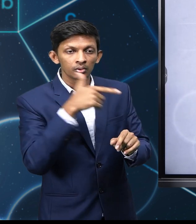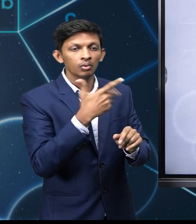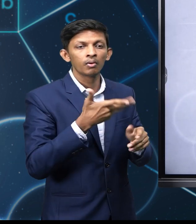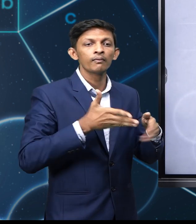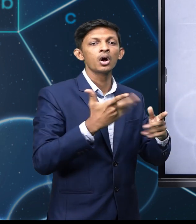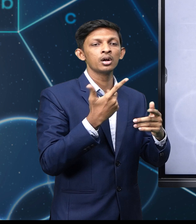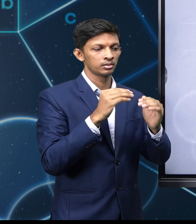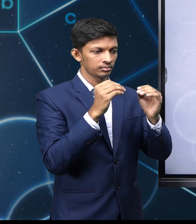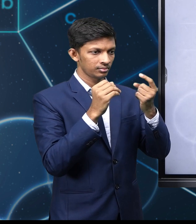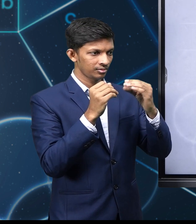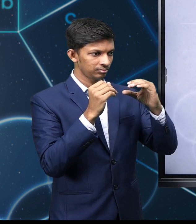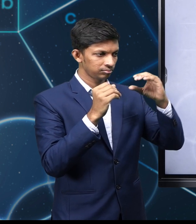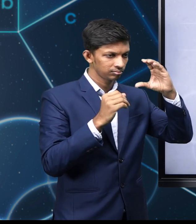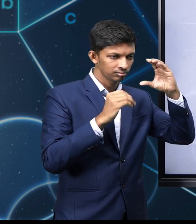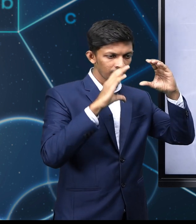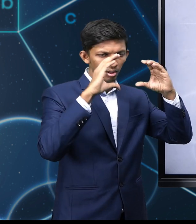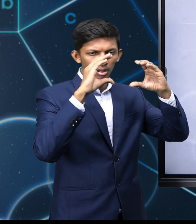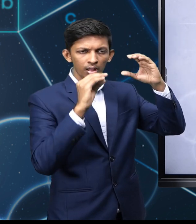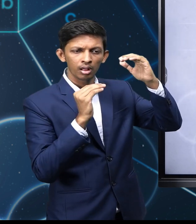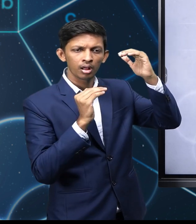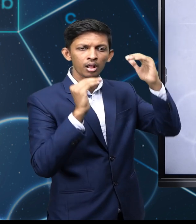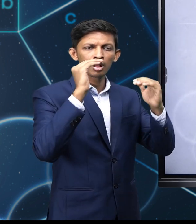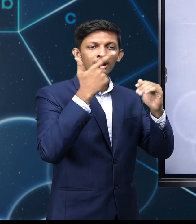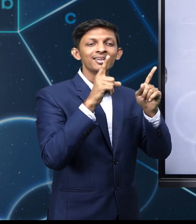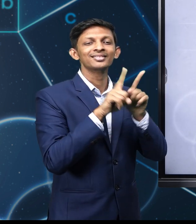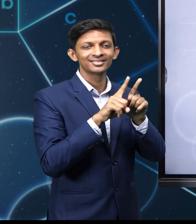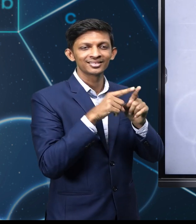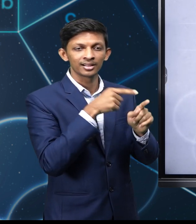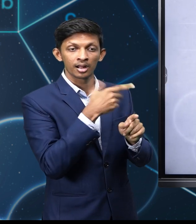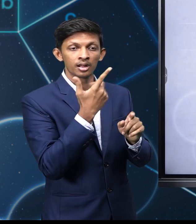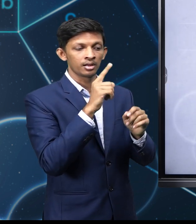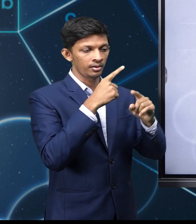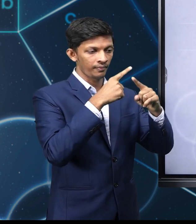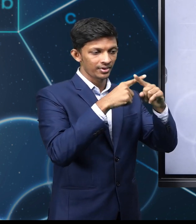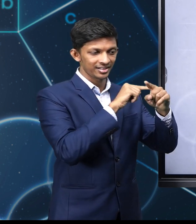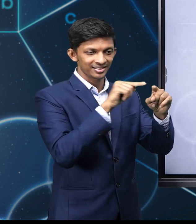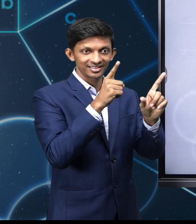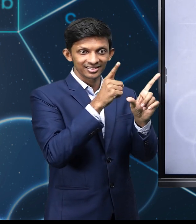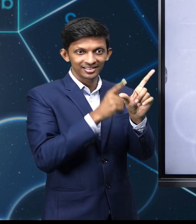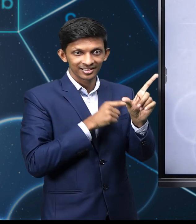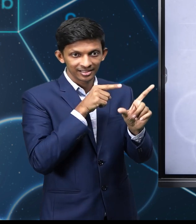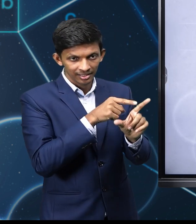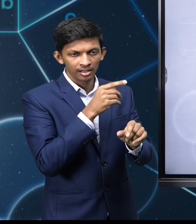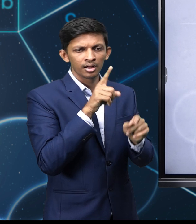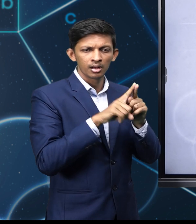in such a way that the ratio X by Y in each case has the same value, which is a constant, say